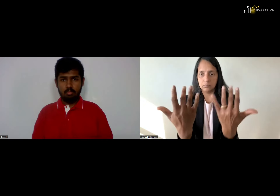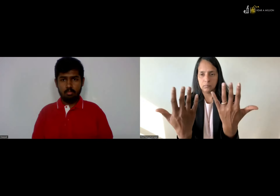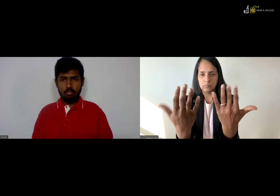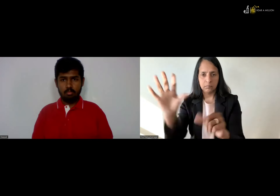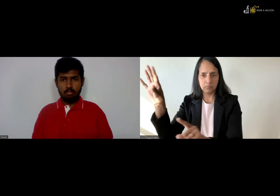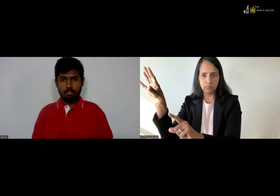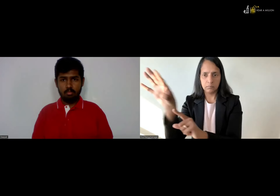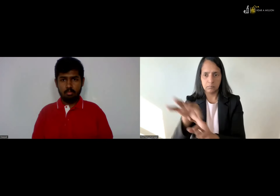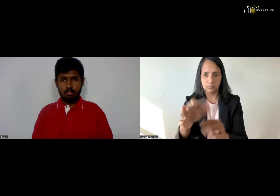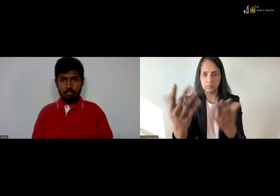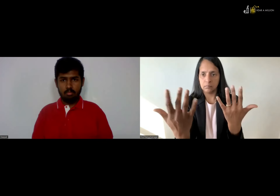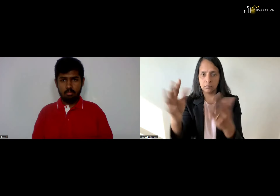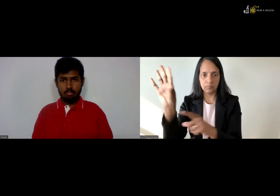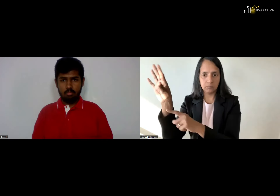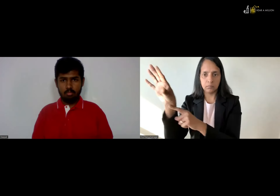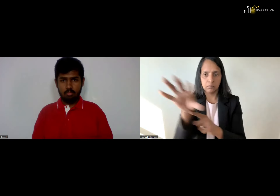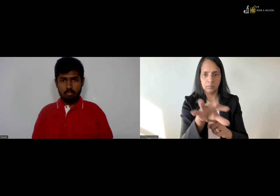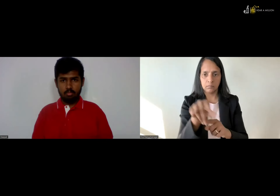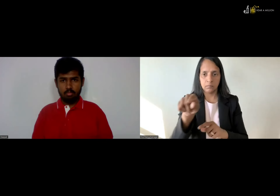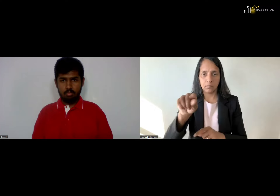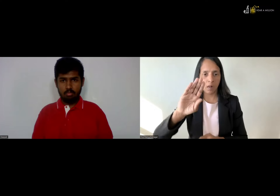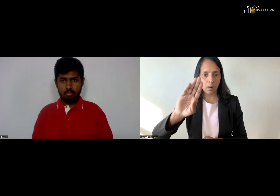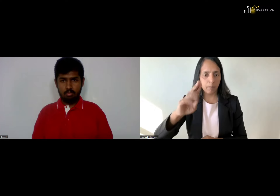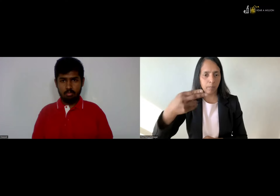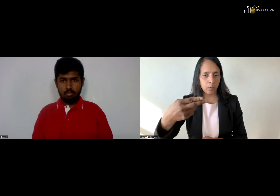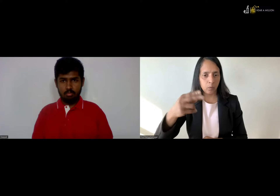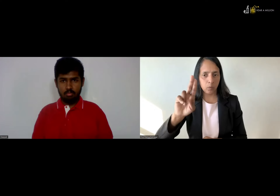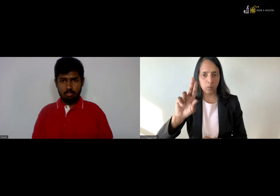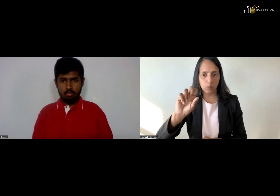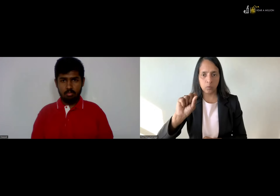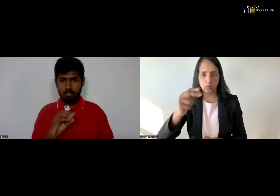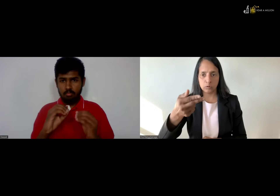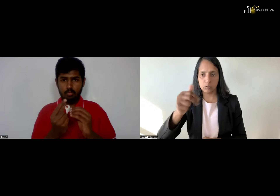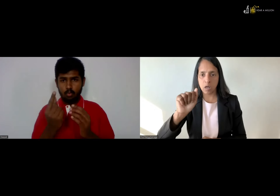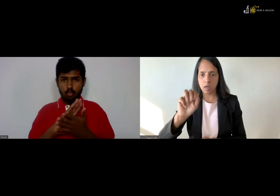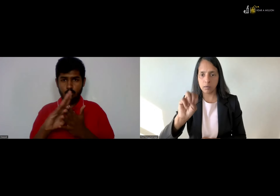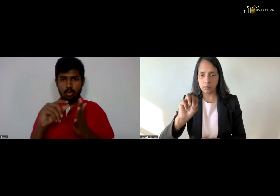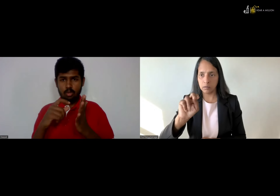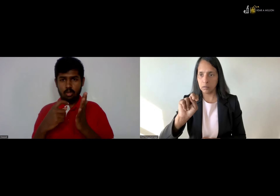just hold on. Just hold on. Can we spotlight Bhushan?